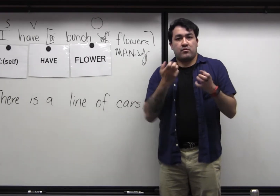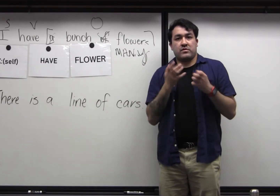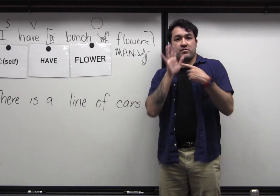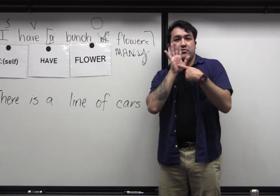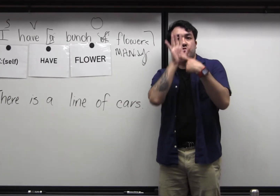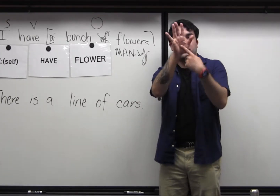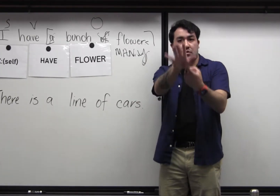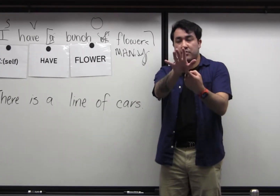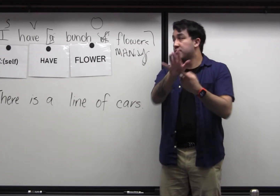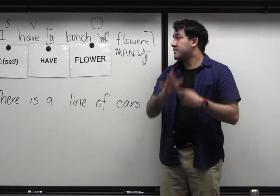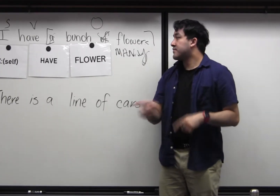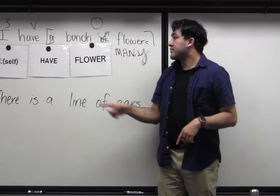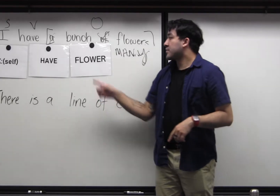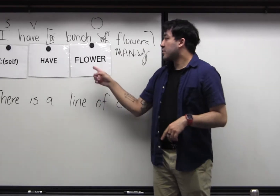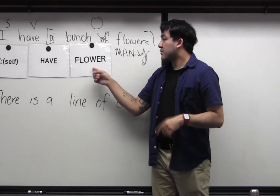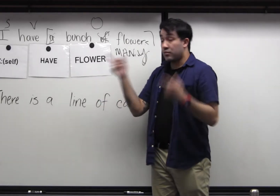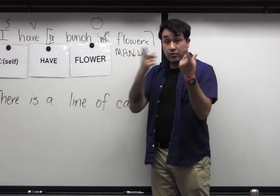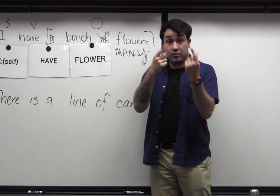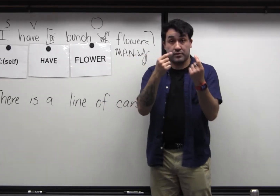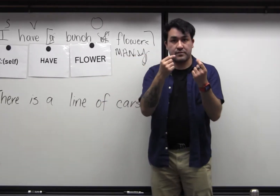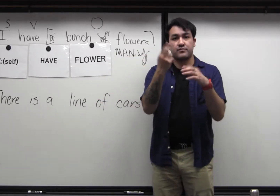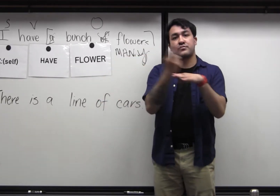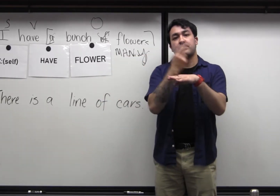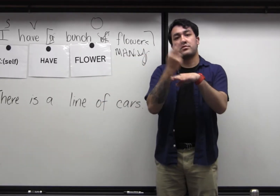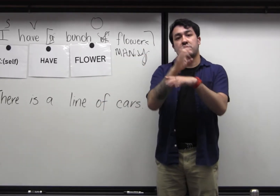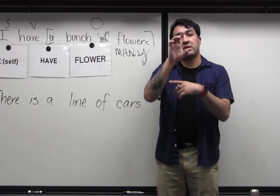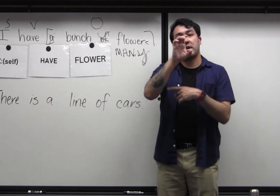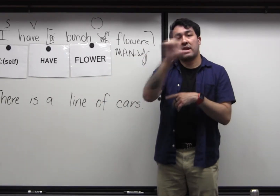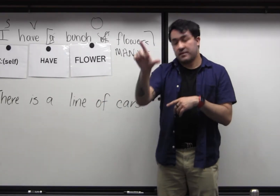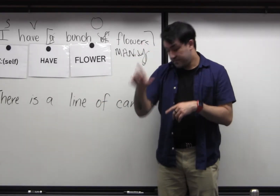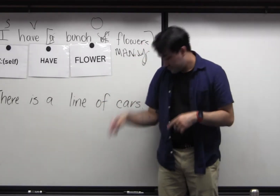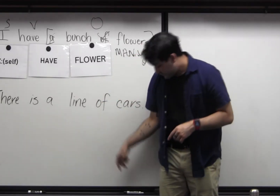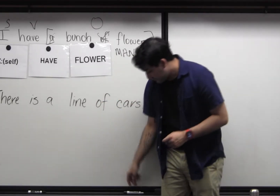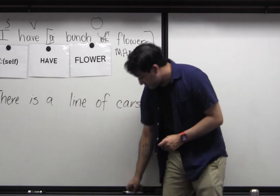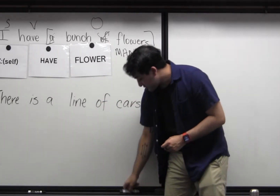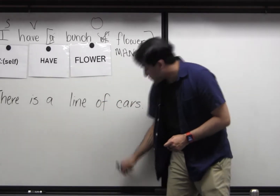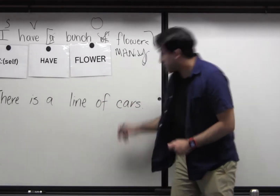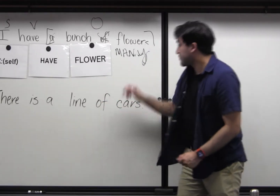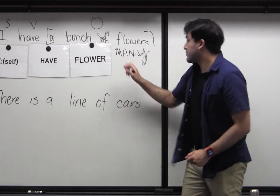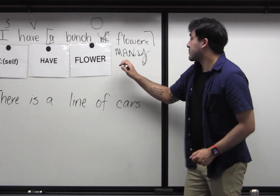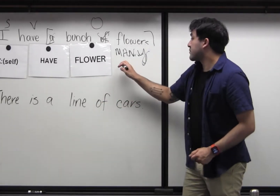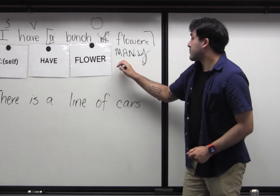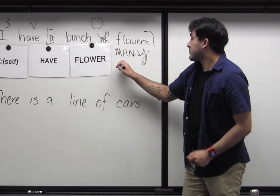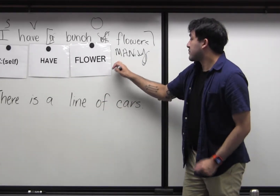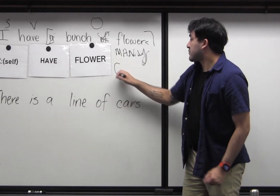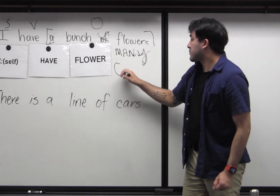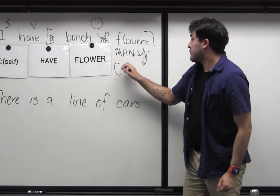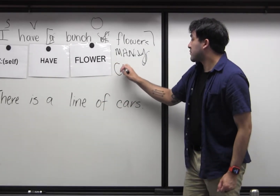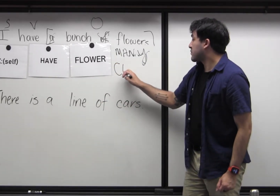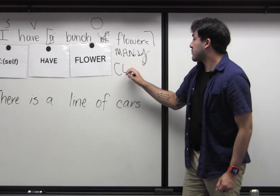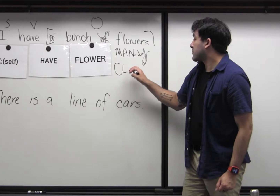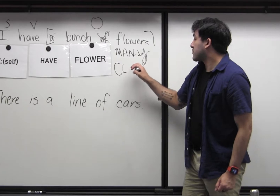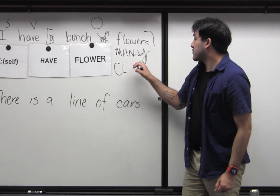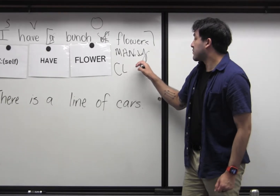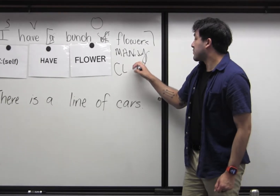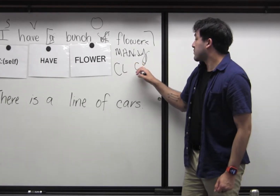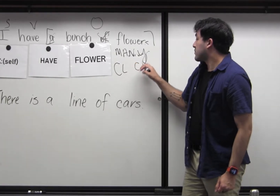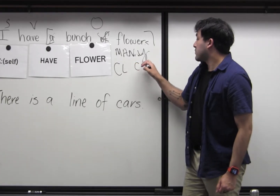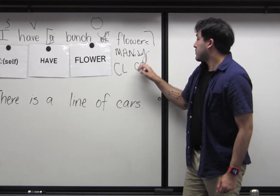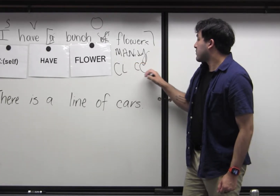you that I have many flowers. I want to show you that I have many flowers. So what we could use is a classifier, right? And remember our